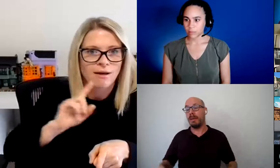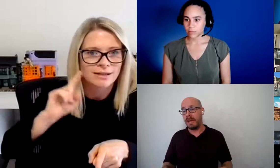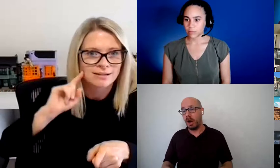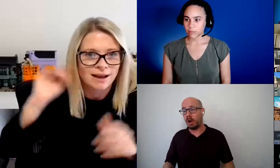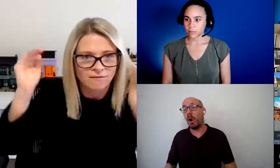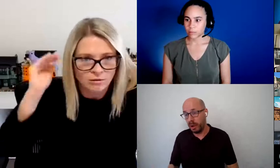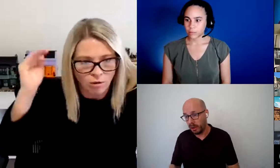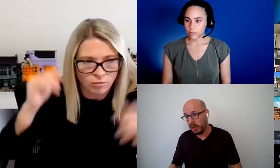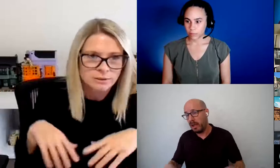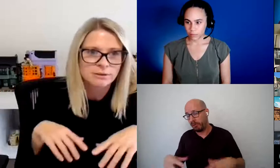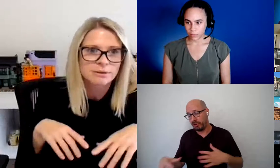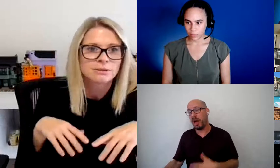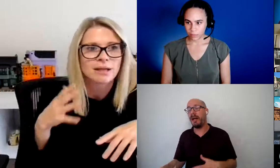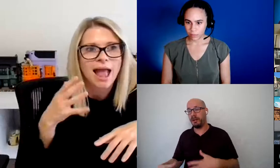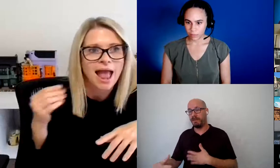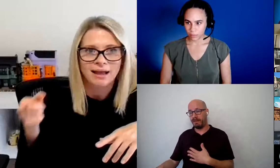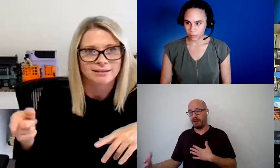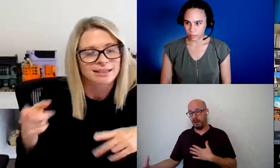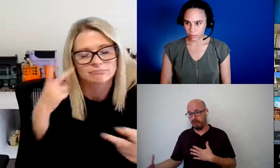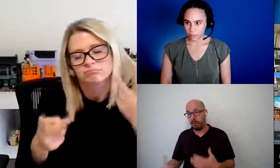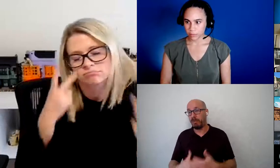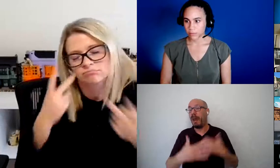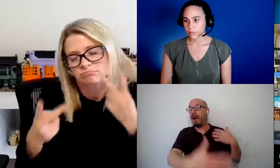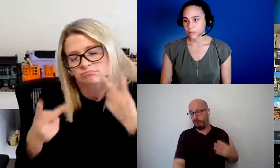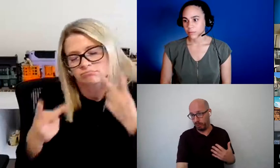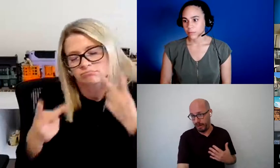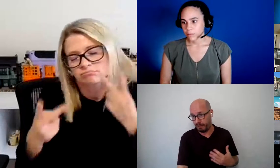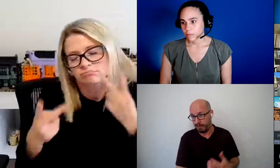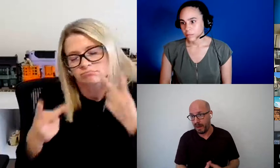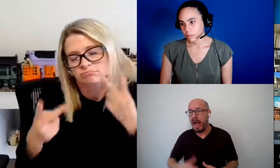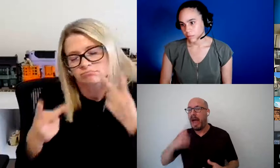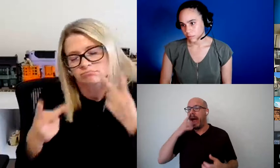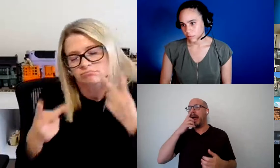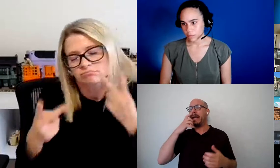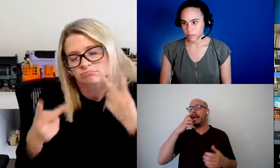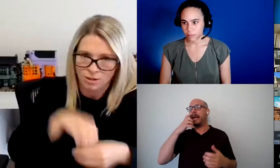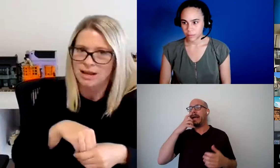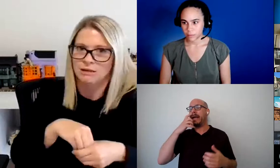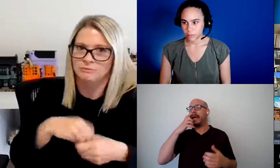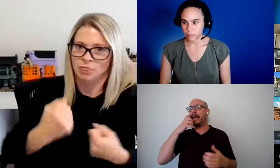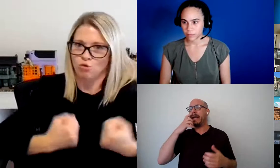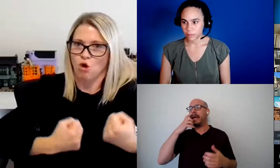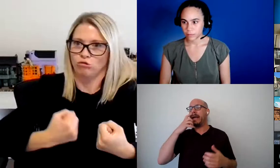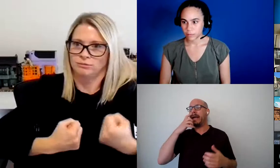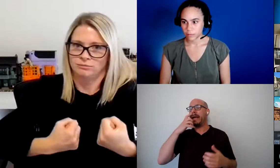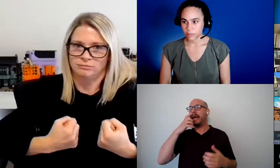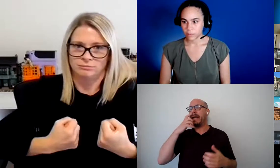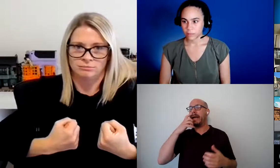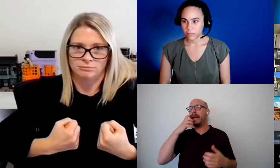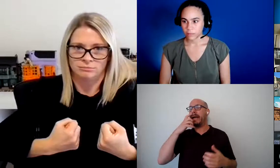happened to be a COTA. He was a child of deaf adult. So his parents were deaf and had seen time and time again,